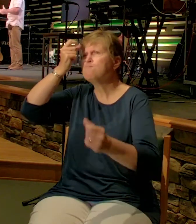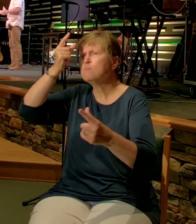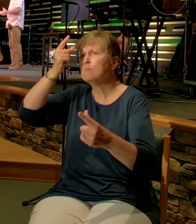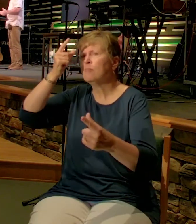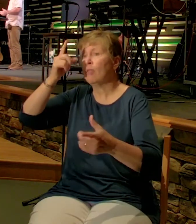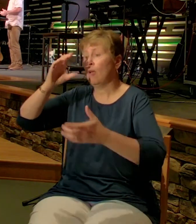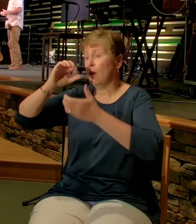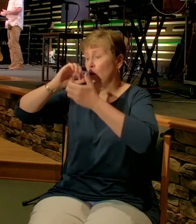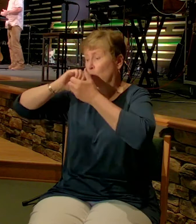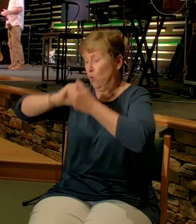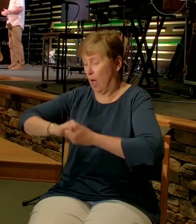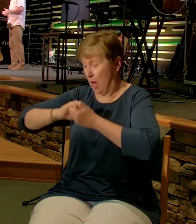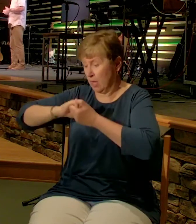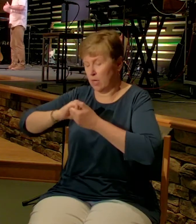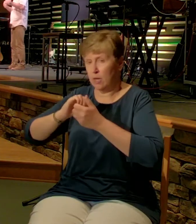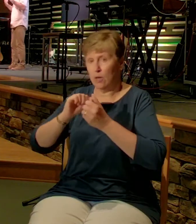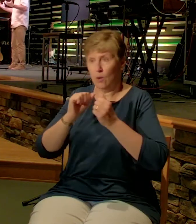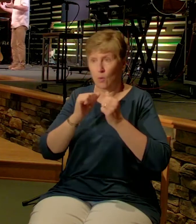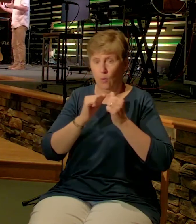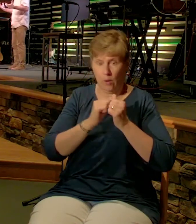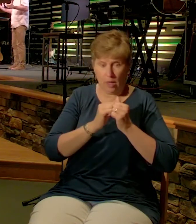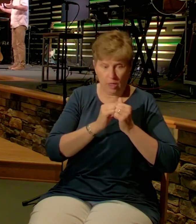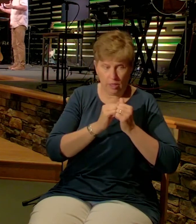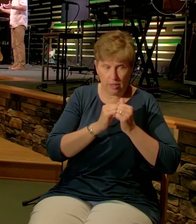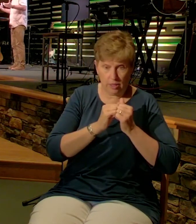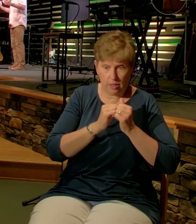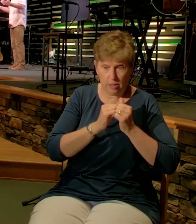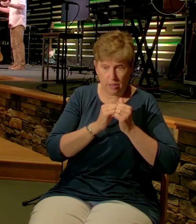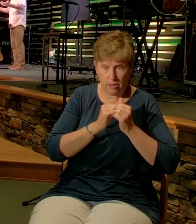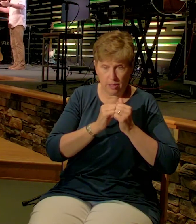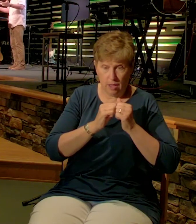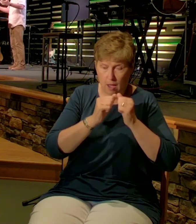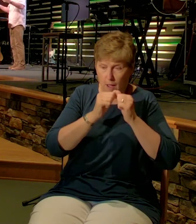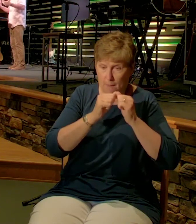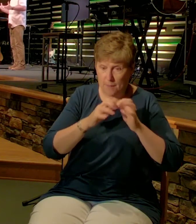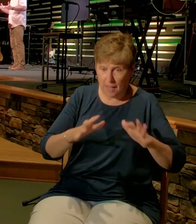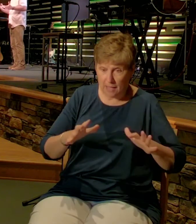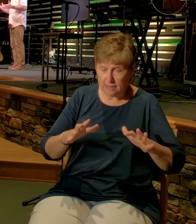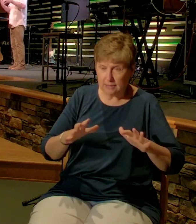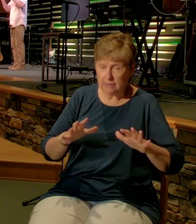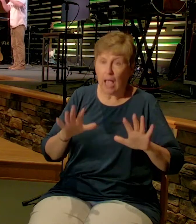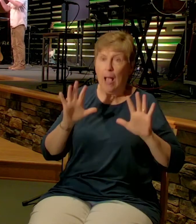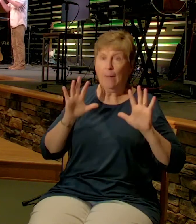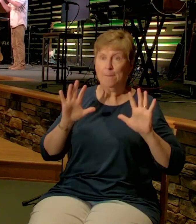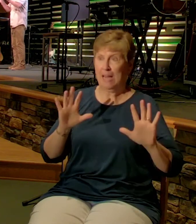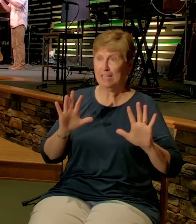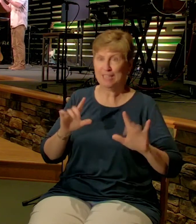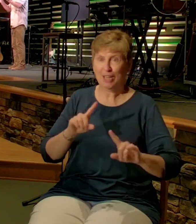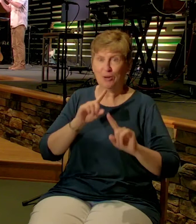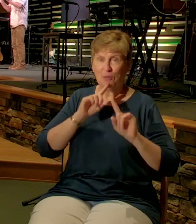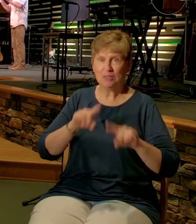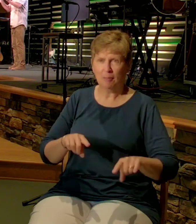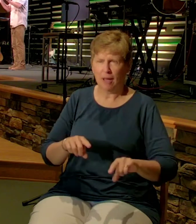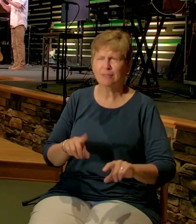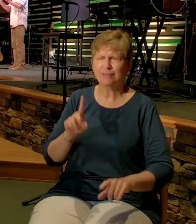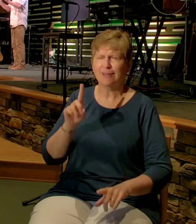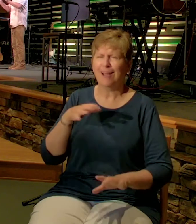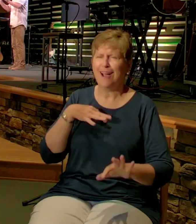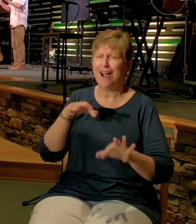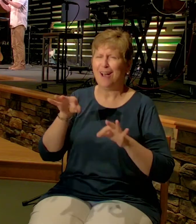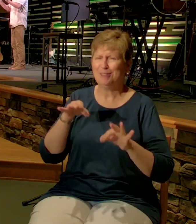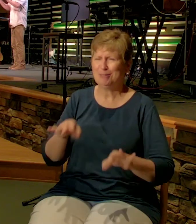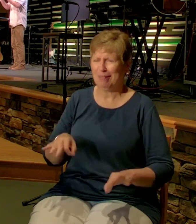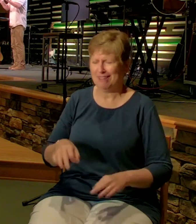with a blessed and an amazing response. And so let me explain that, okay, this